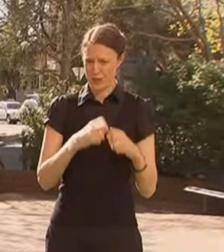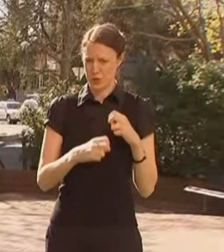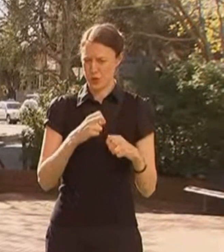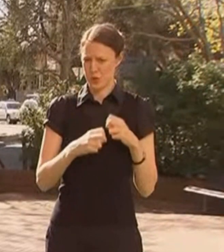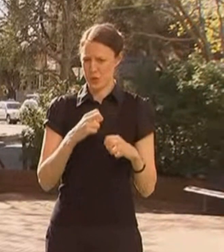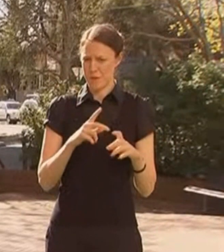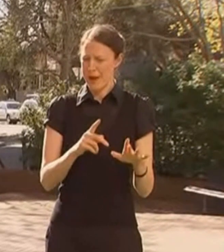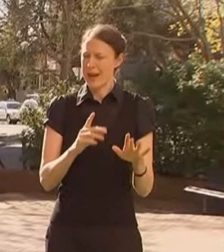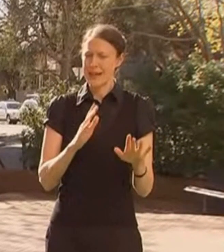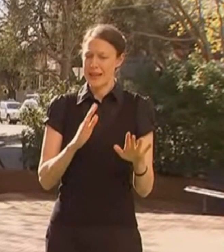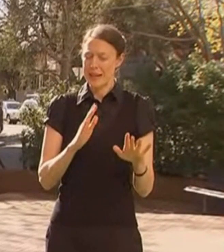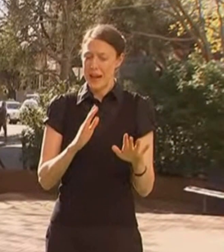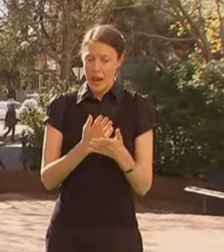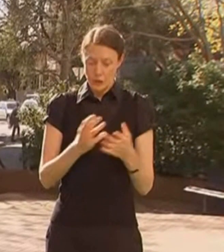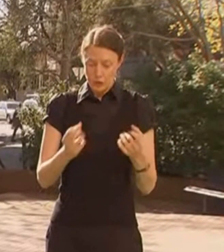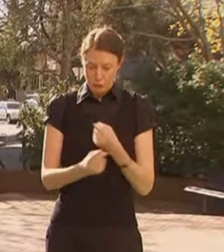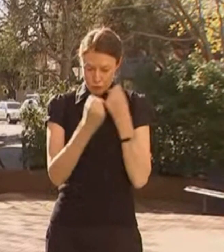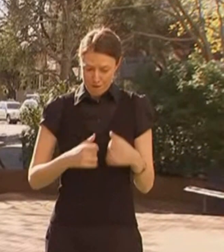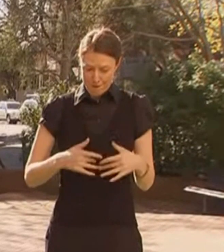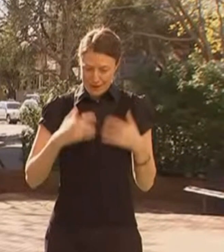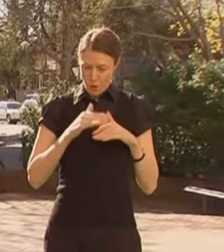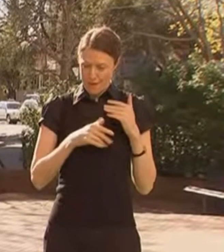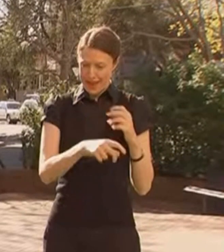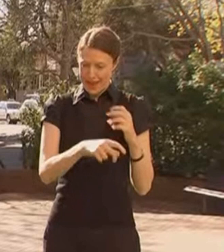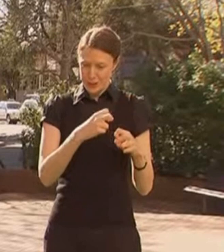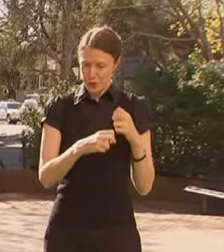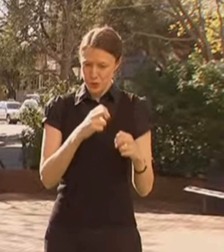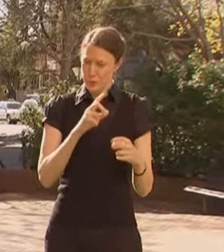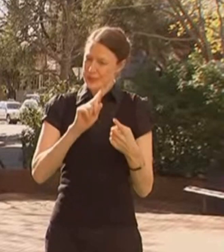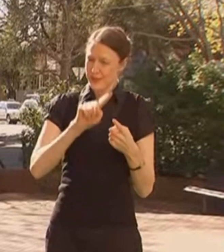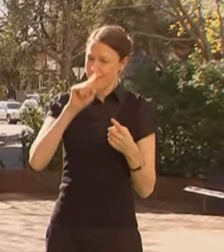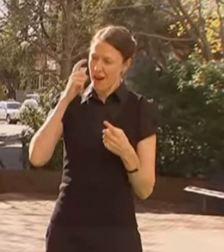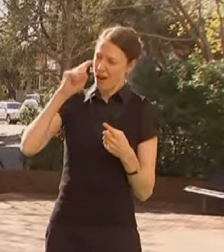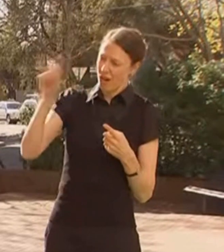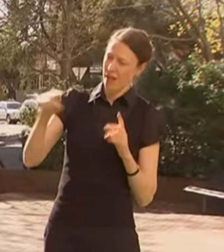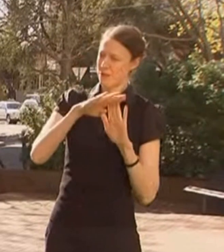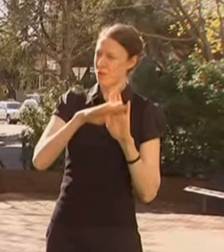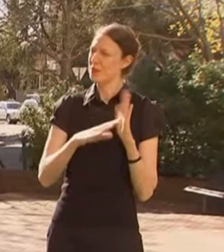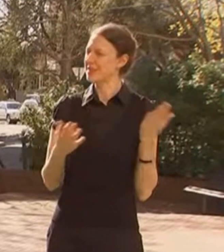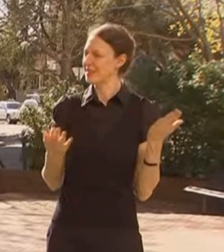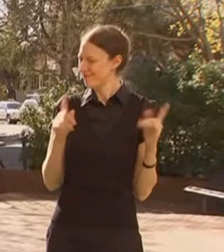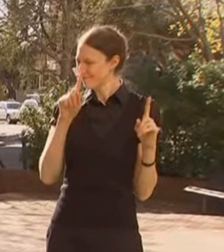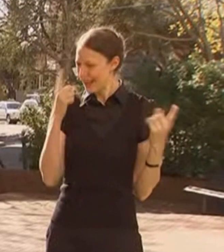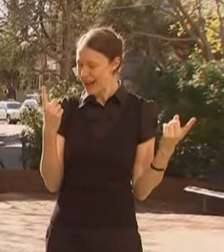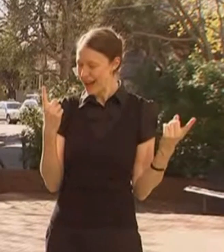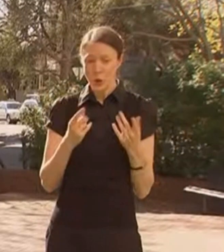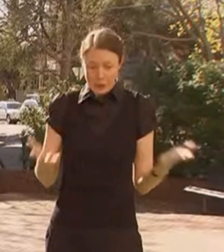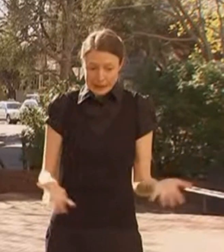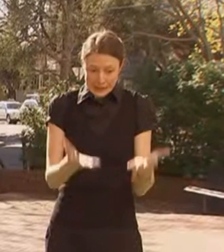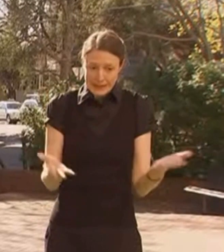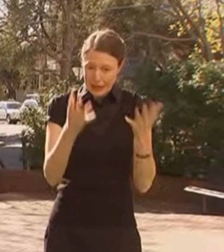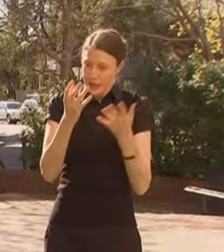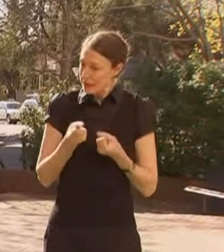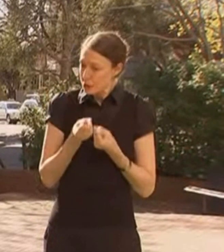issue at heart here, to your question. Well, but can I say, irrespective of how I feel about the issue, of course